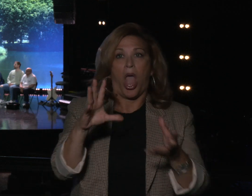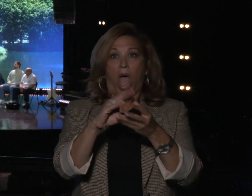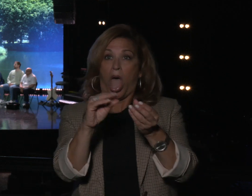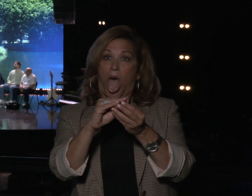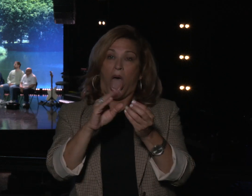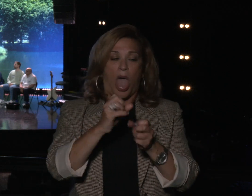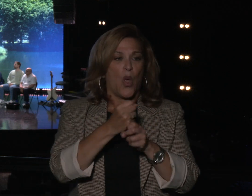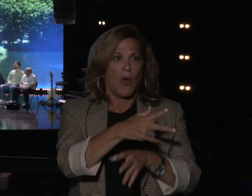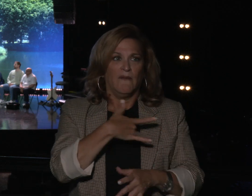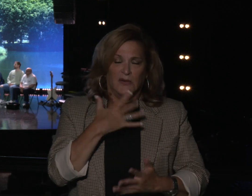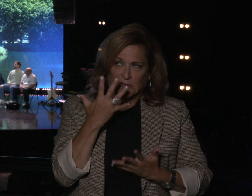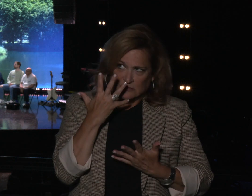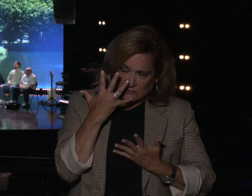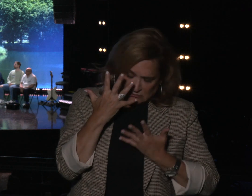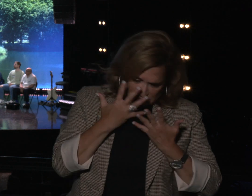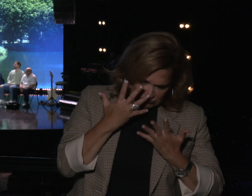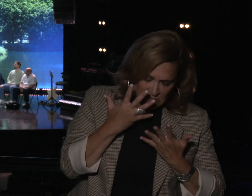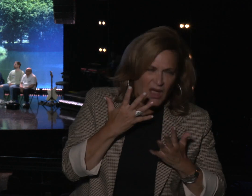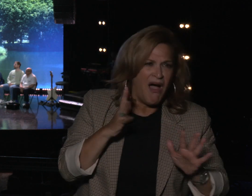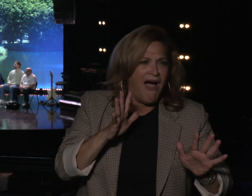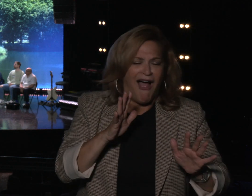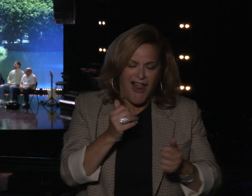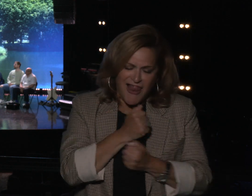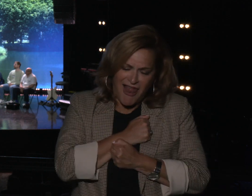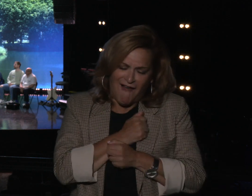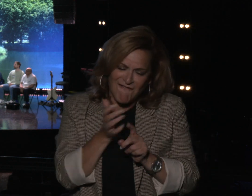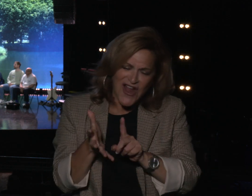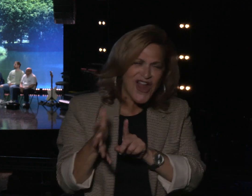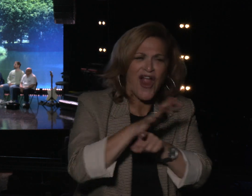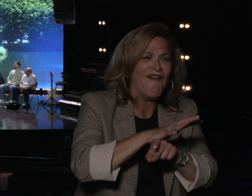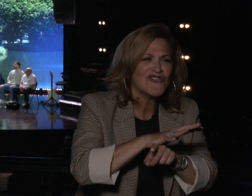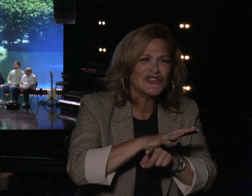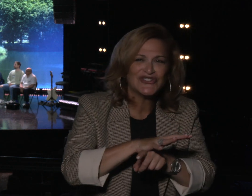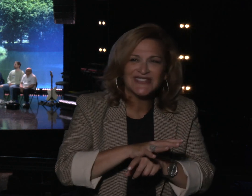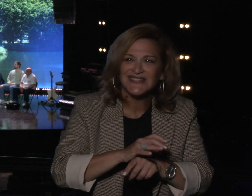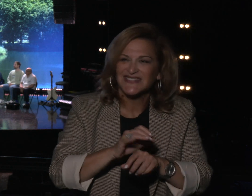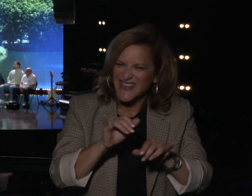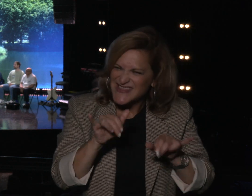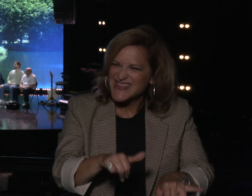someone feel ashamed and embarrassed. Love covers.